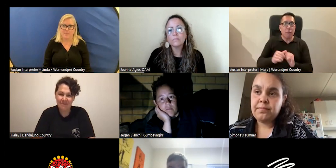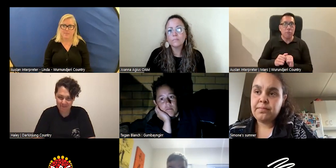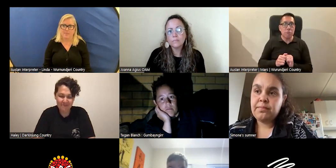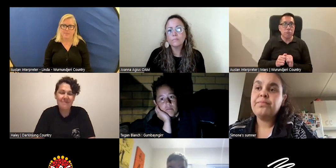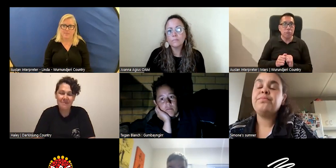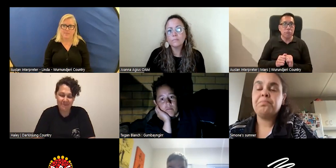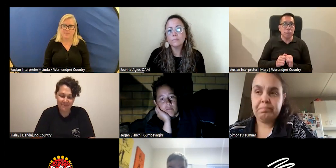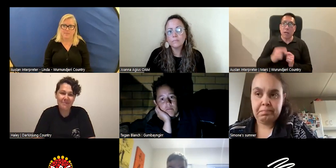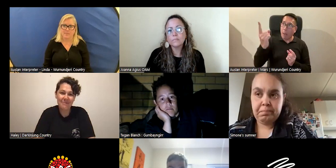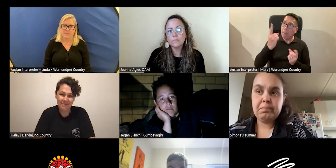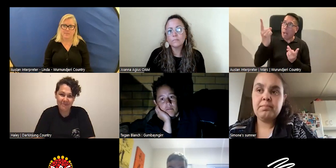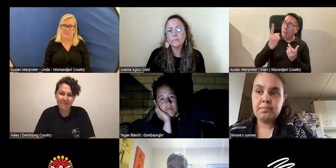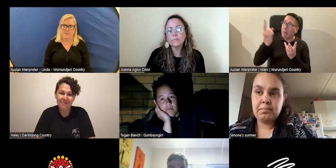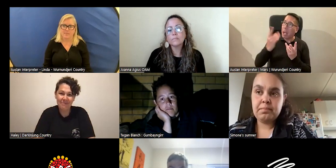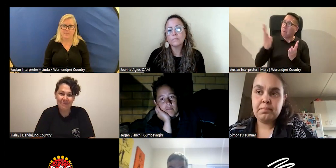know that they've got their